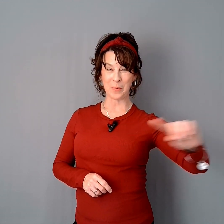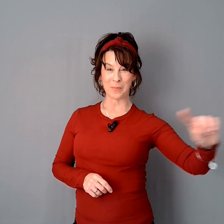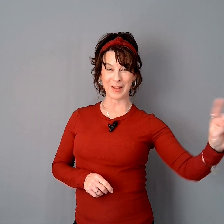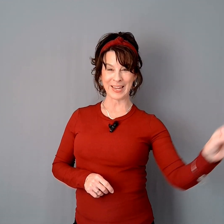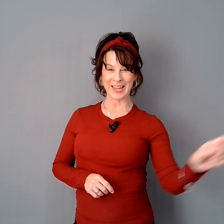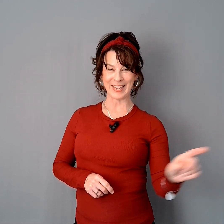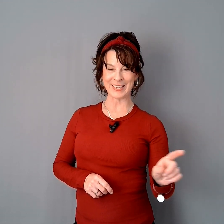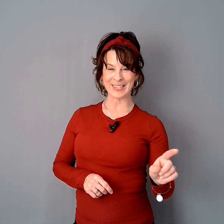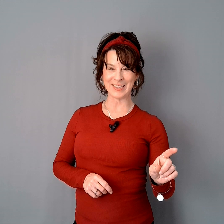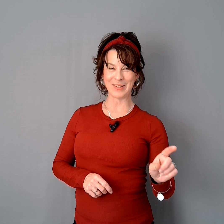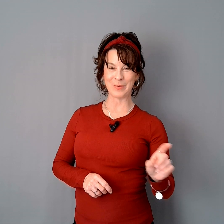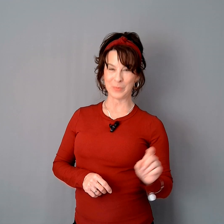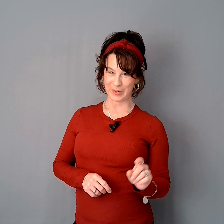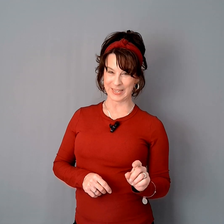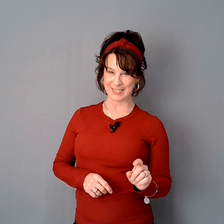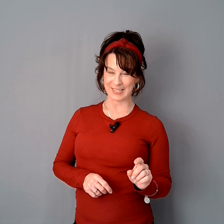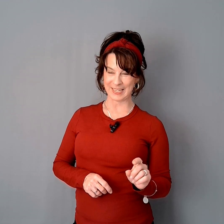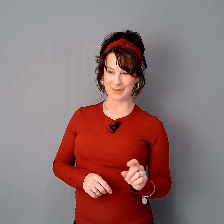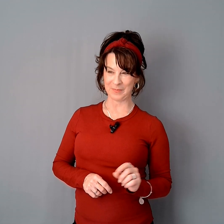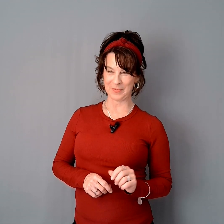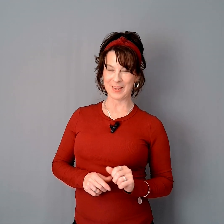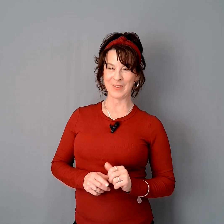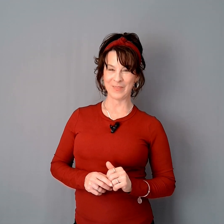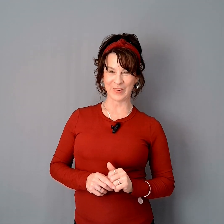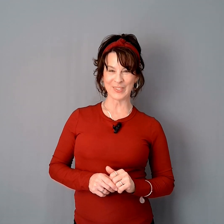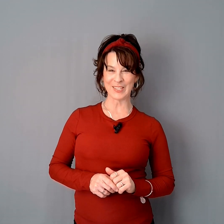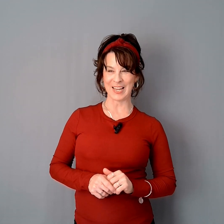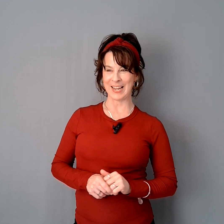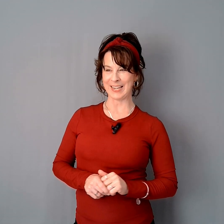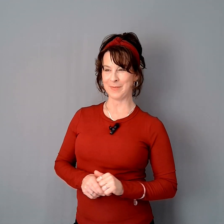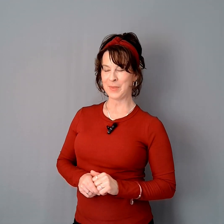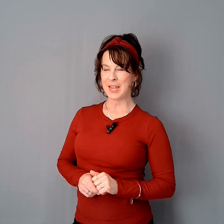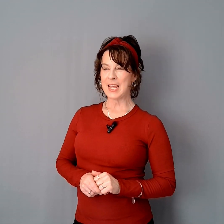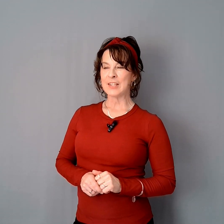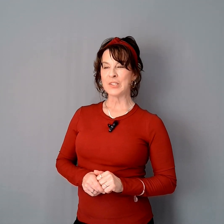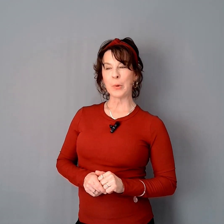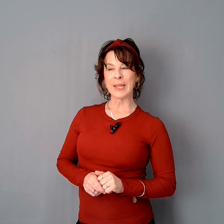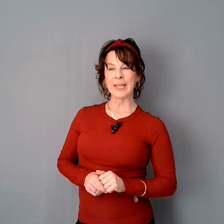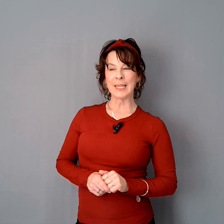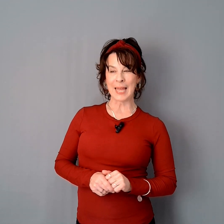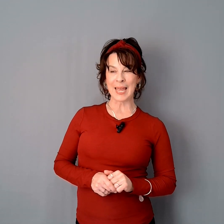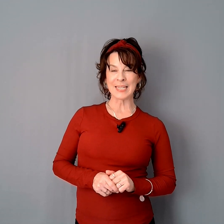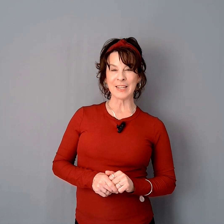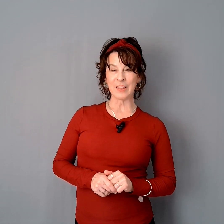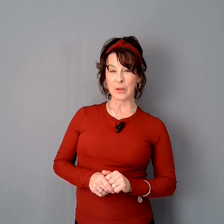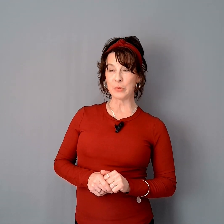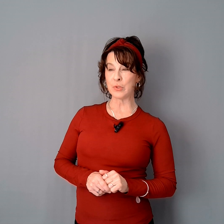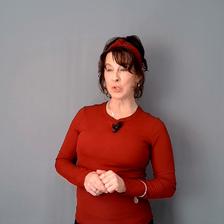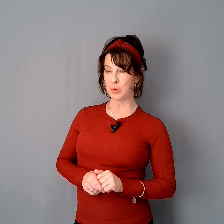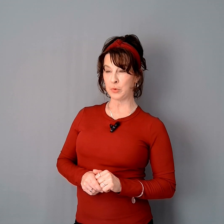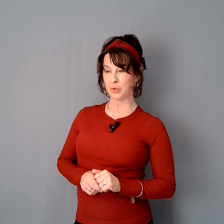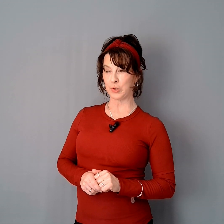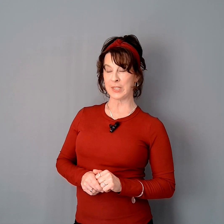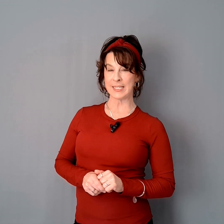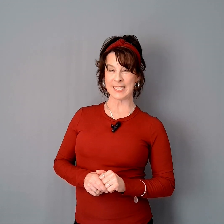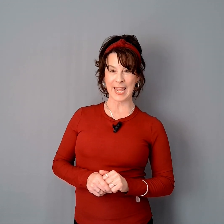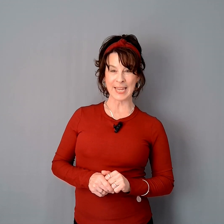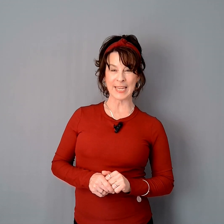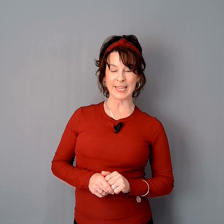my hand more easily. First line. So he let those soldiers take